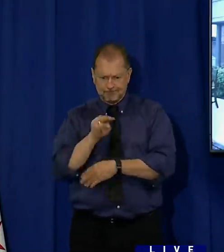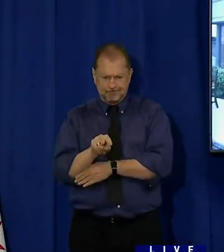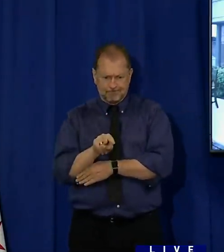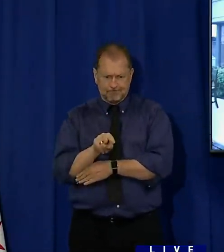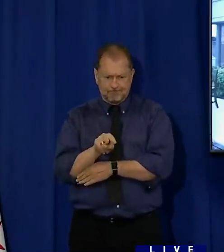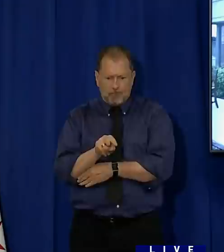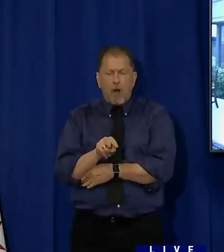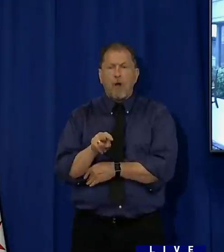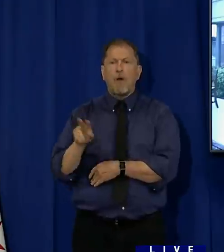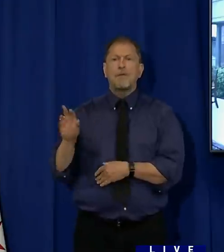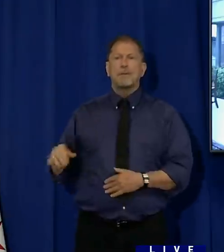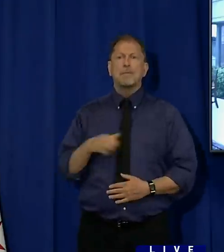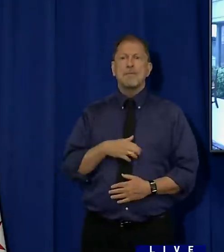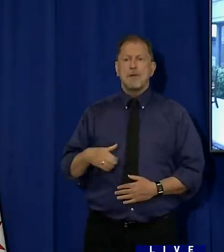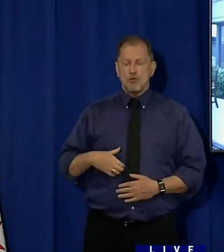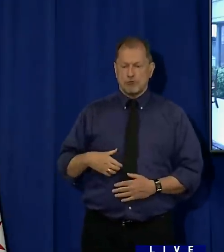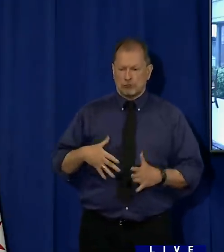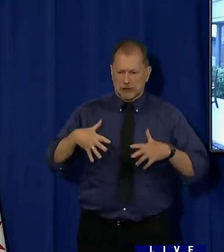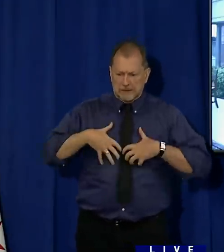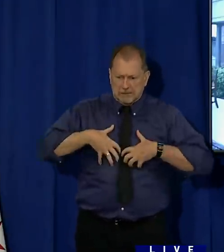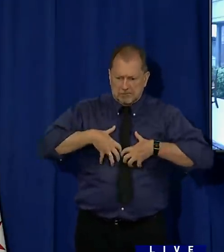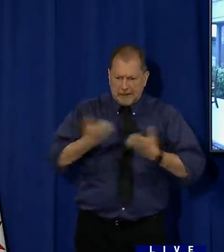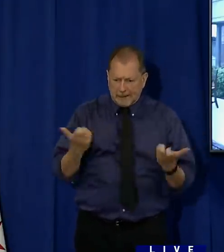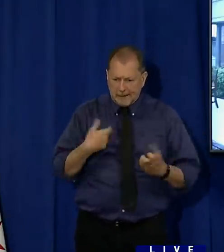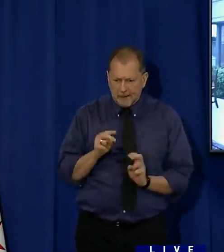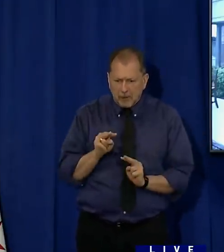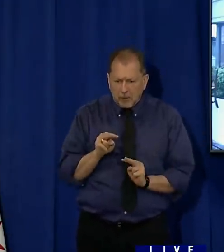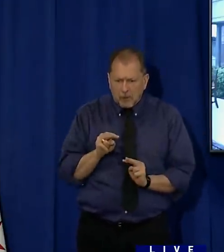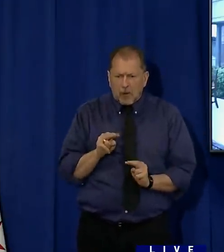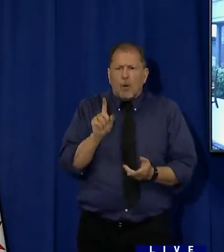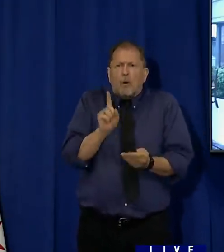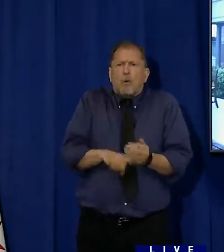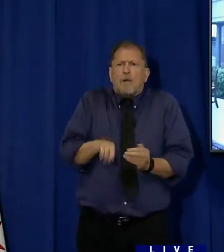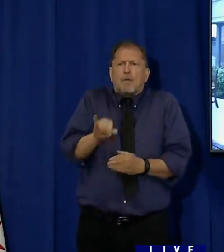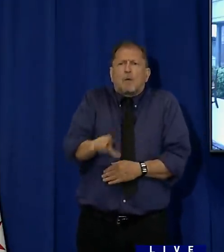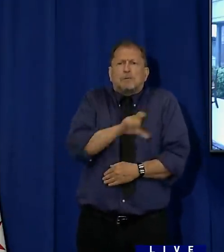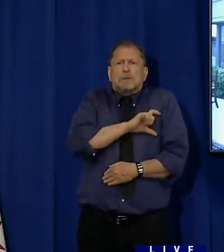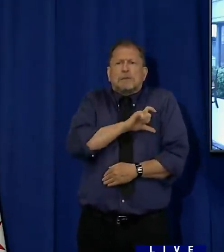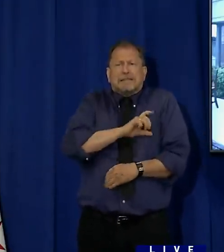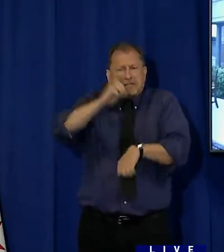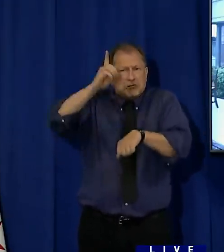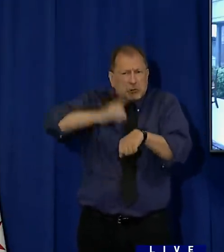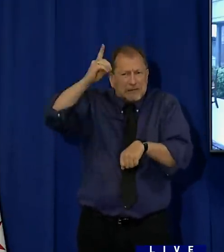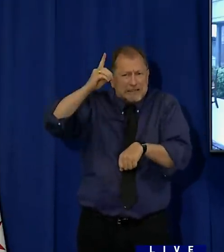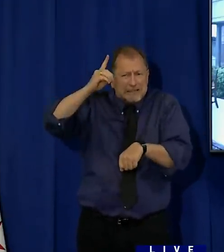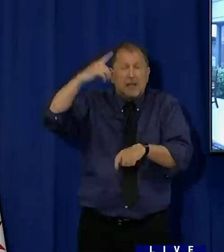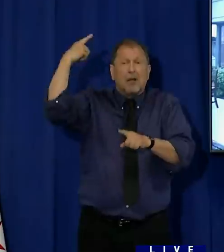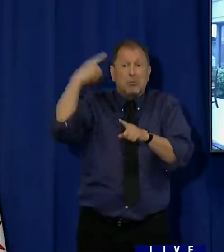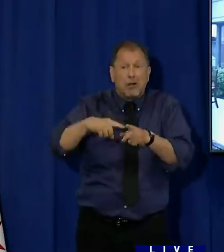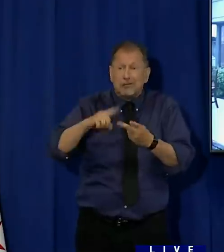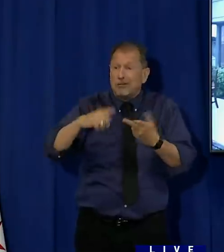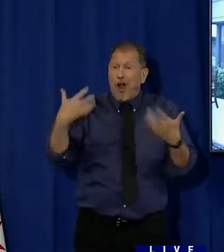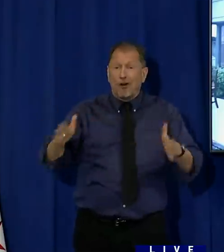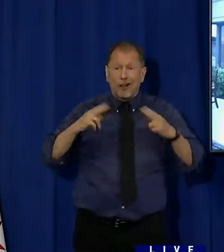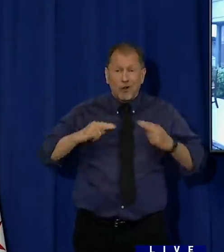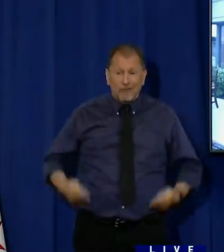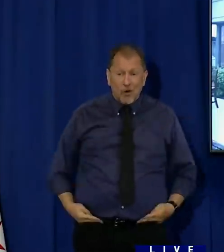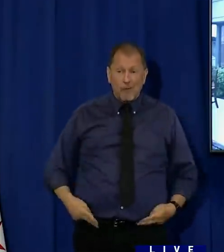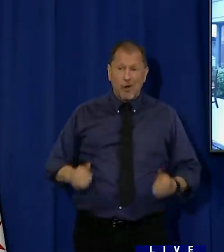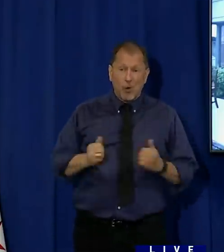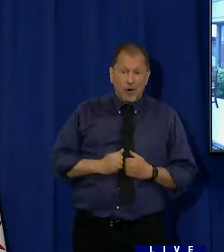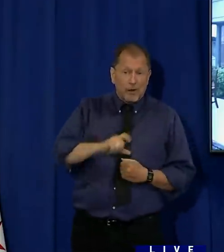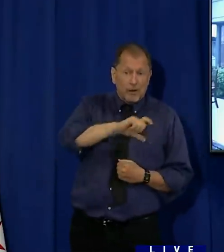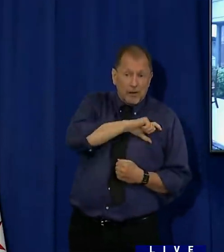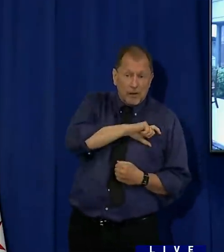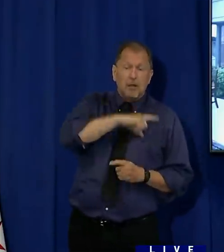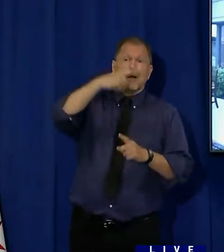that these police officers, while on duty, in uniform, white shirts and